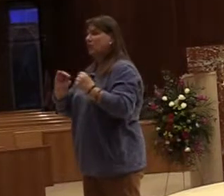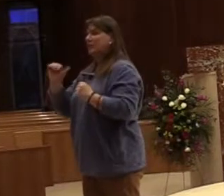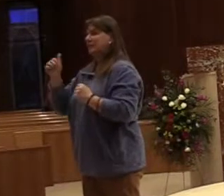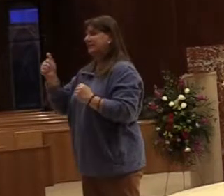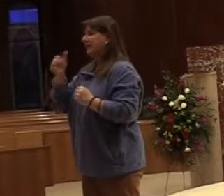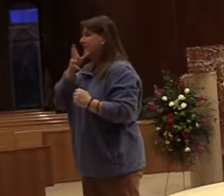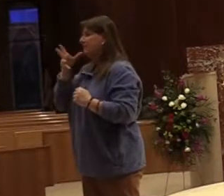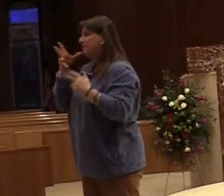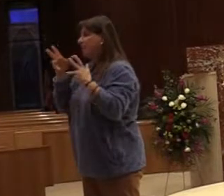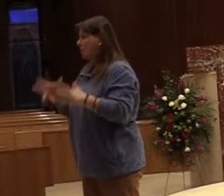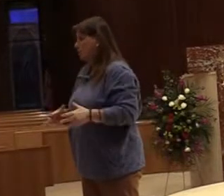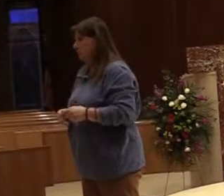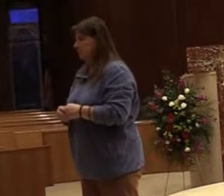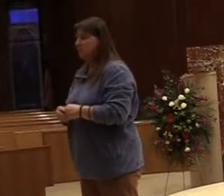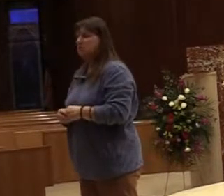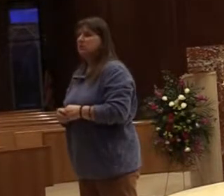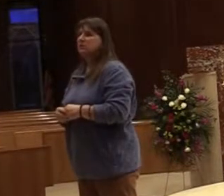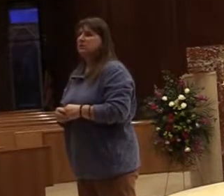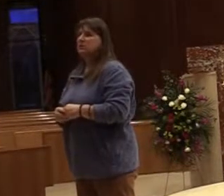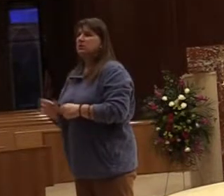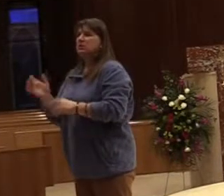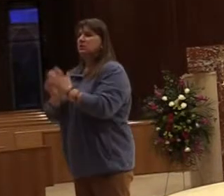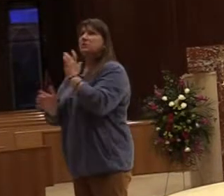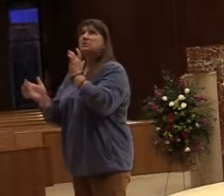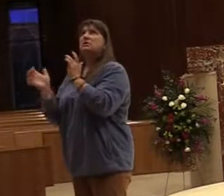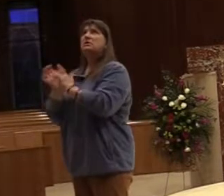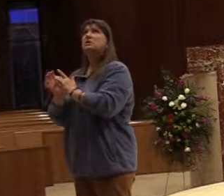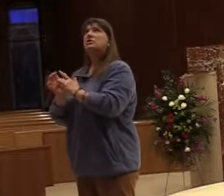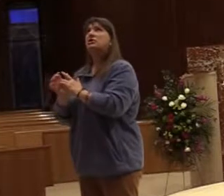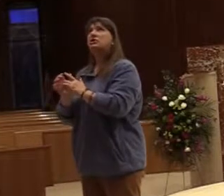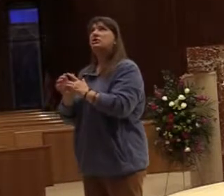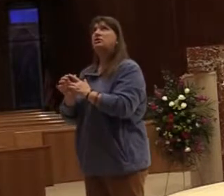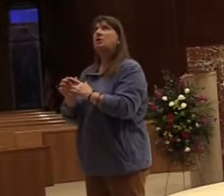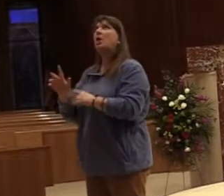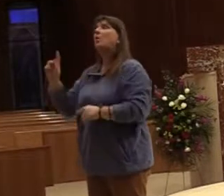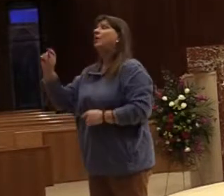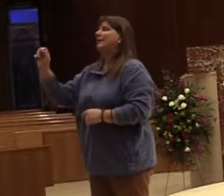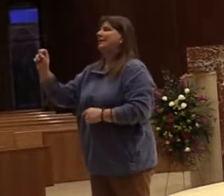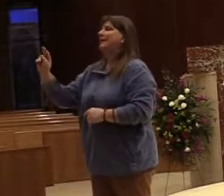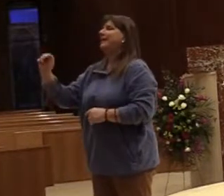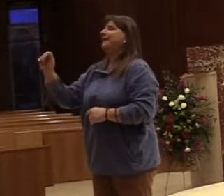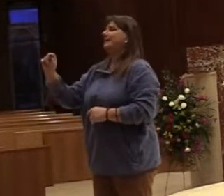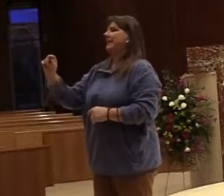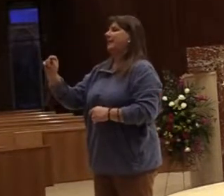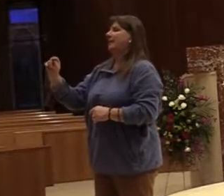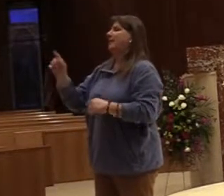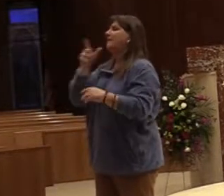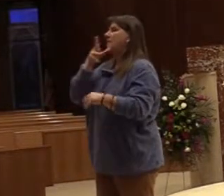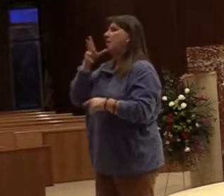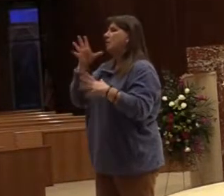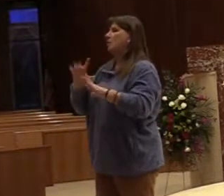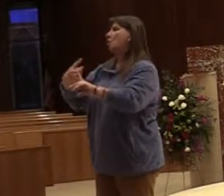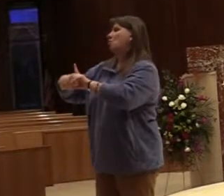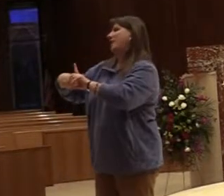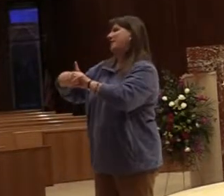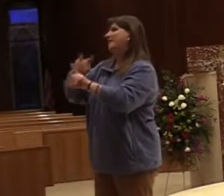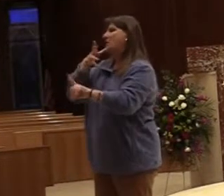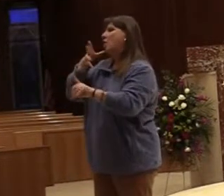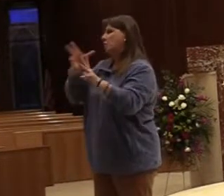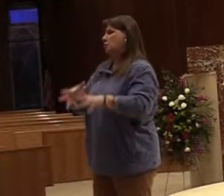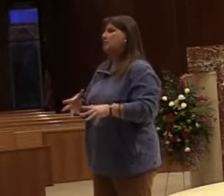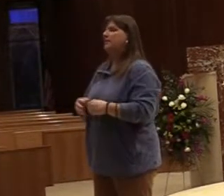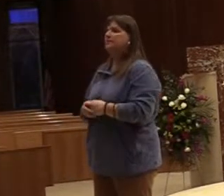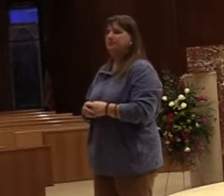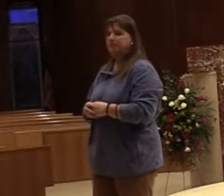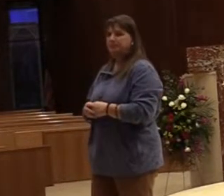Jesus proceeded to tell the people a parable. A man planted a vineyard and leased it to tenant farmers. And there,